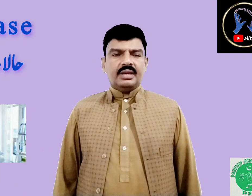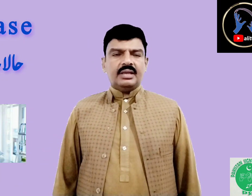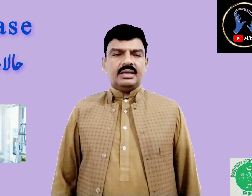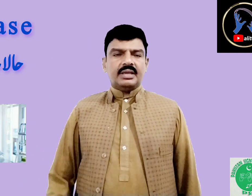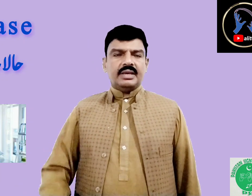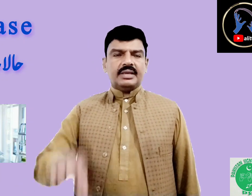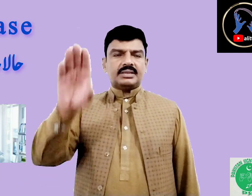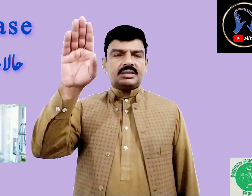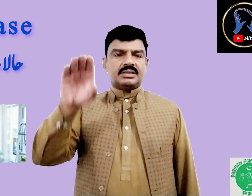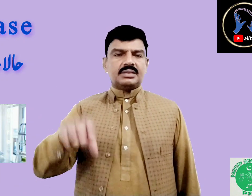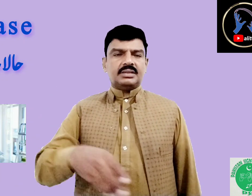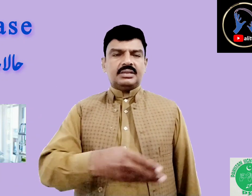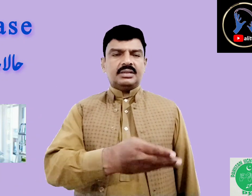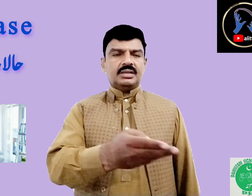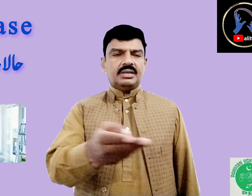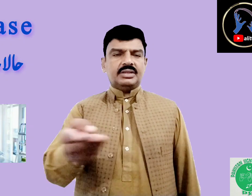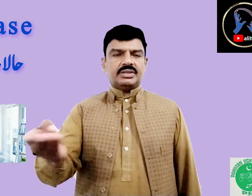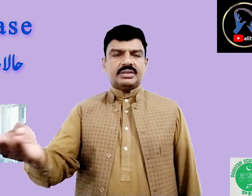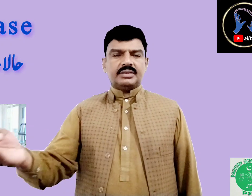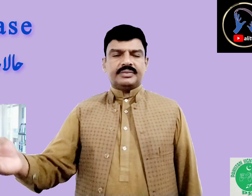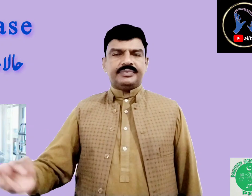in case, condition,